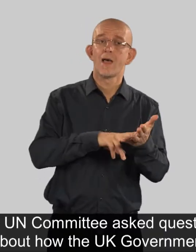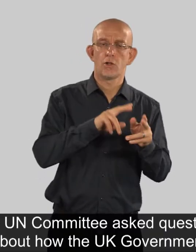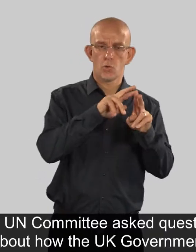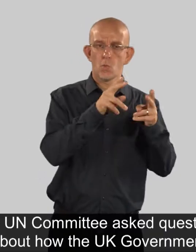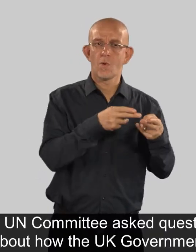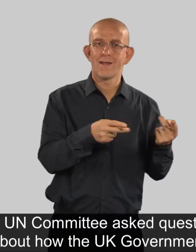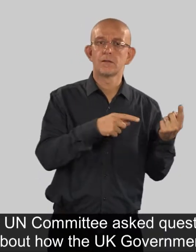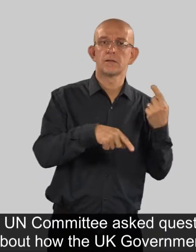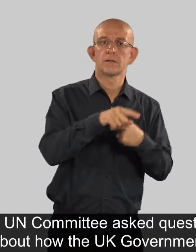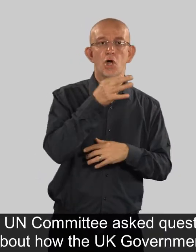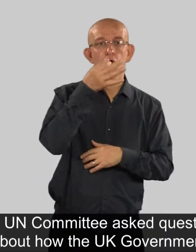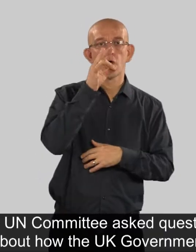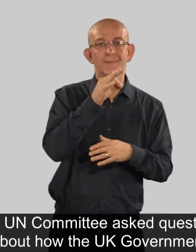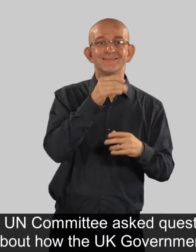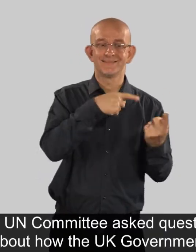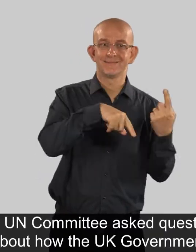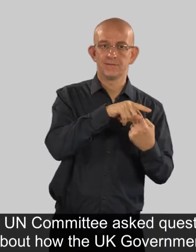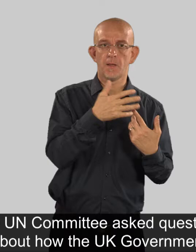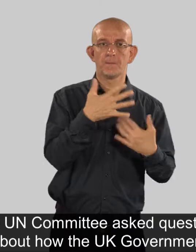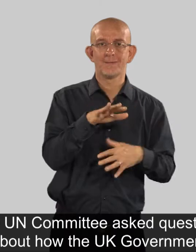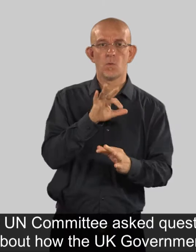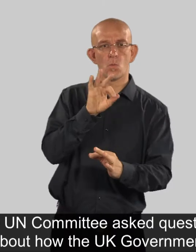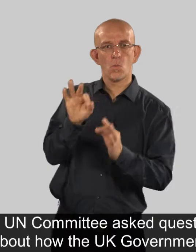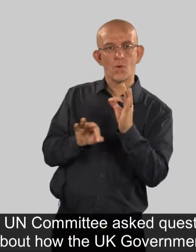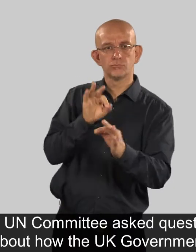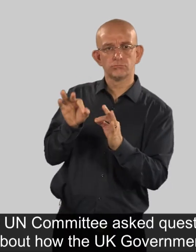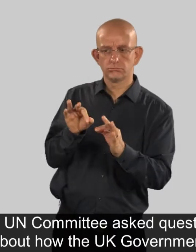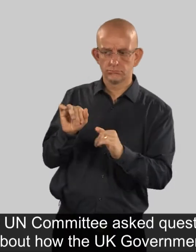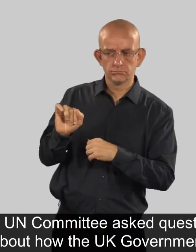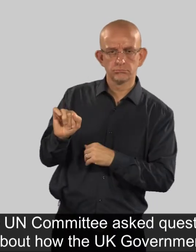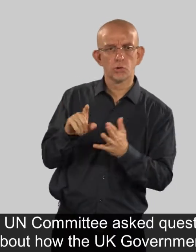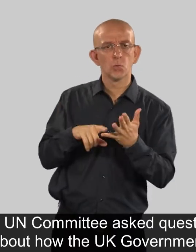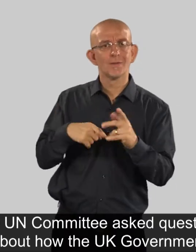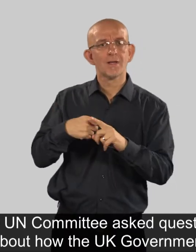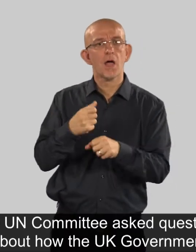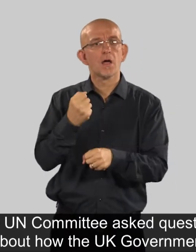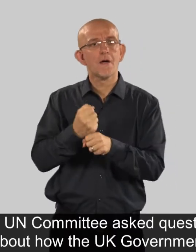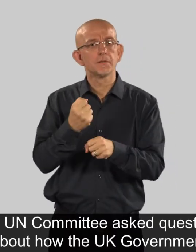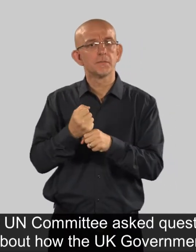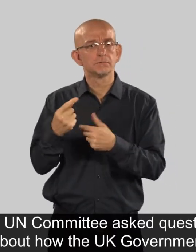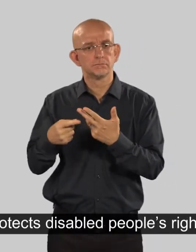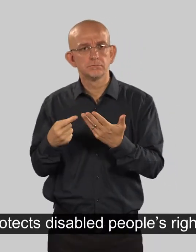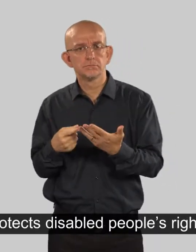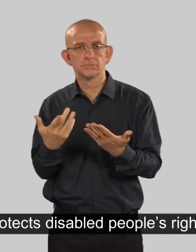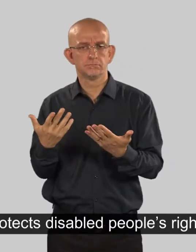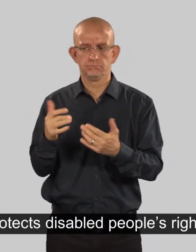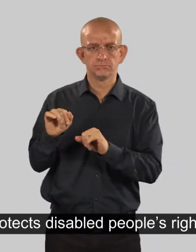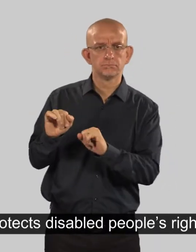The UN Committee asked questions about how the UK government protects disabled